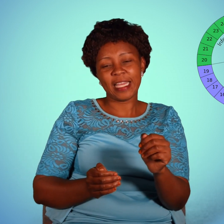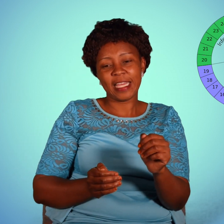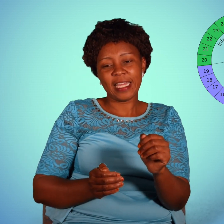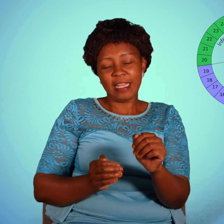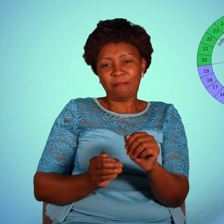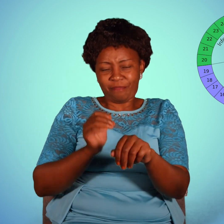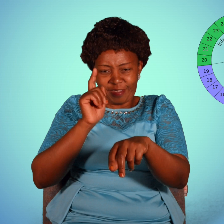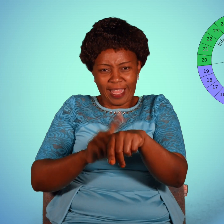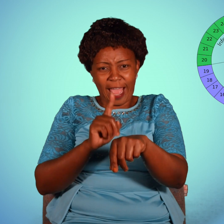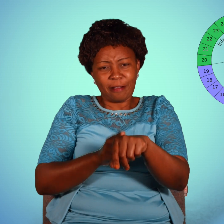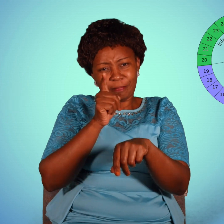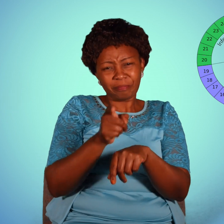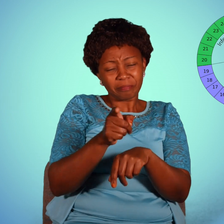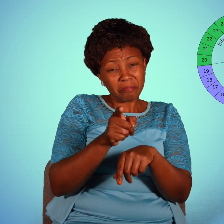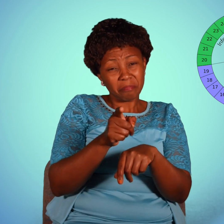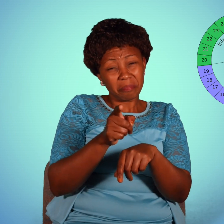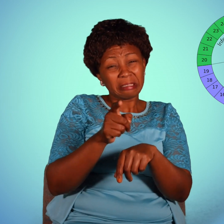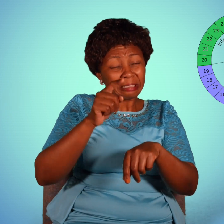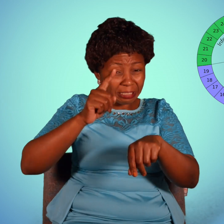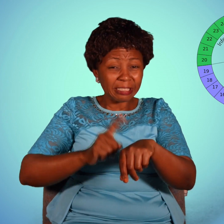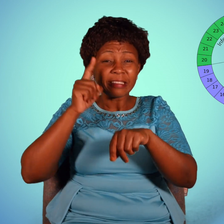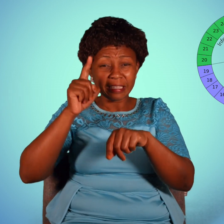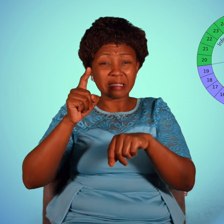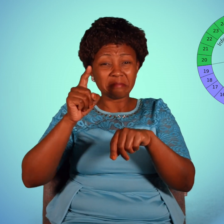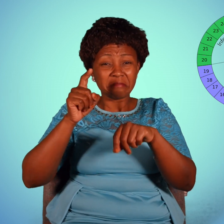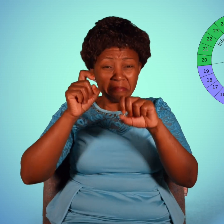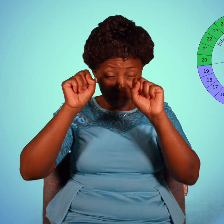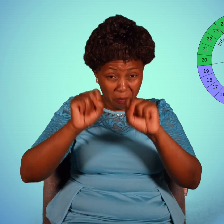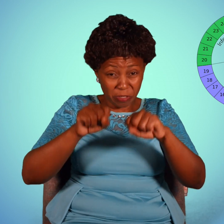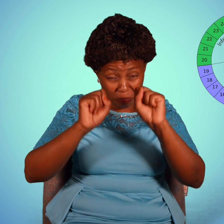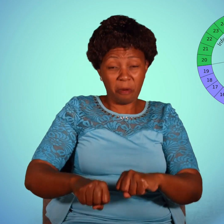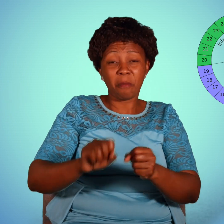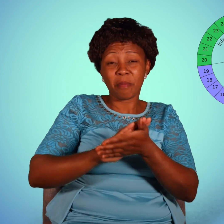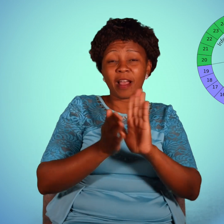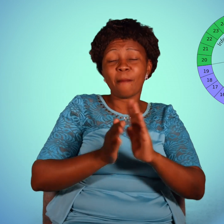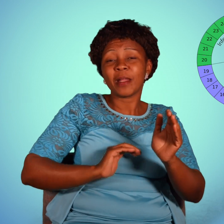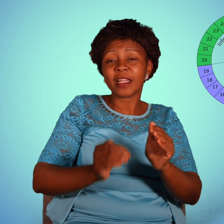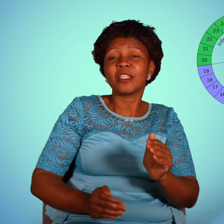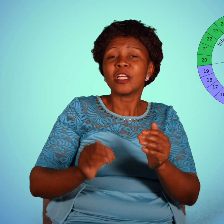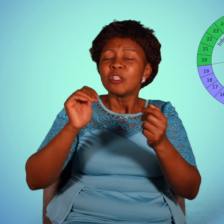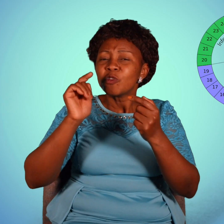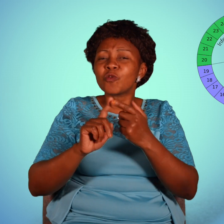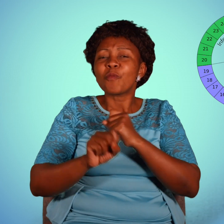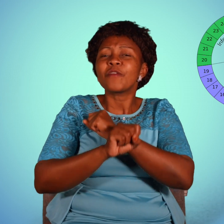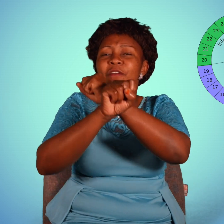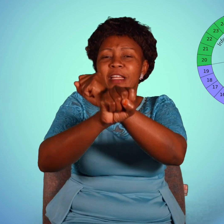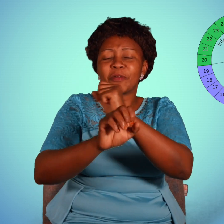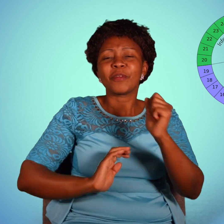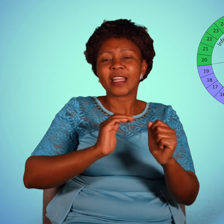these days, the chances of pregnancy are very high. In order to prevent pregnancy, a woman